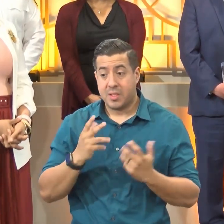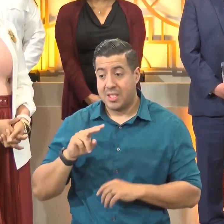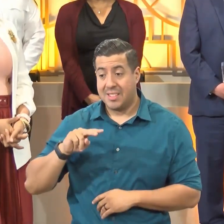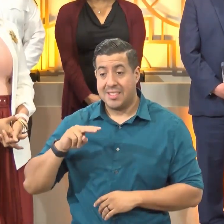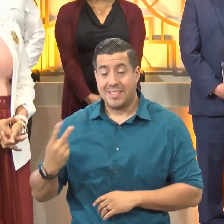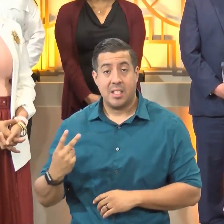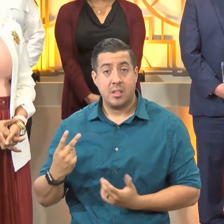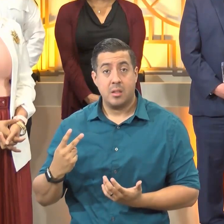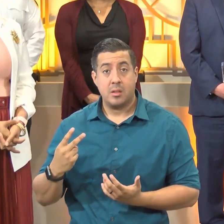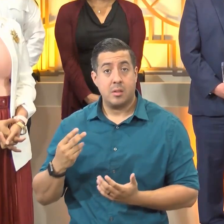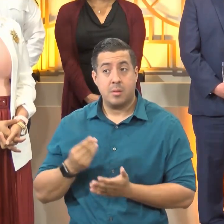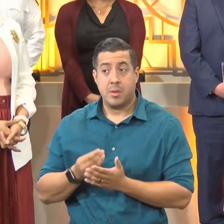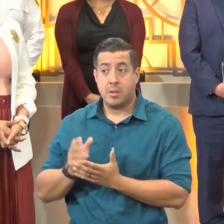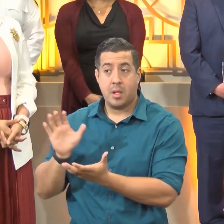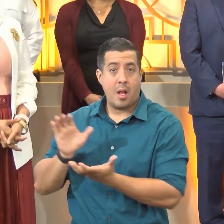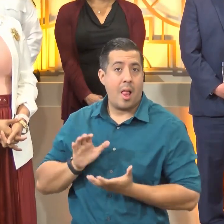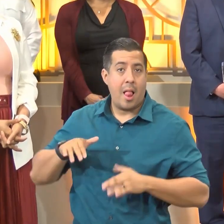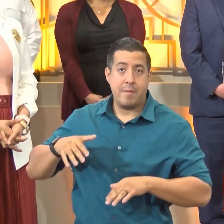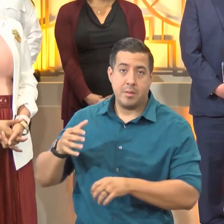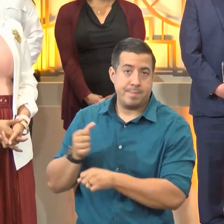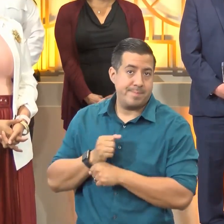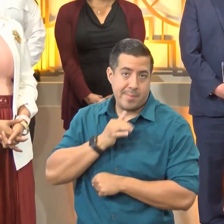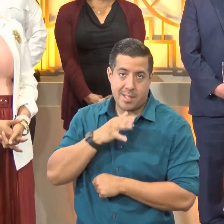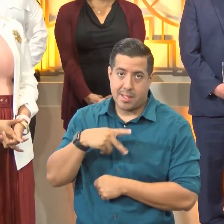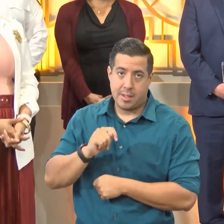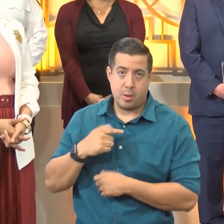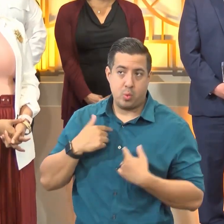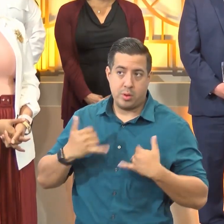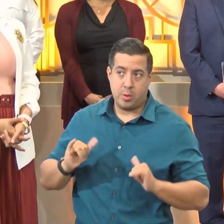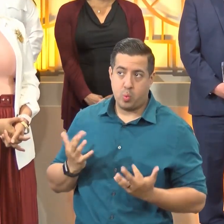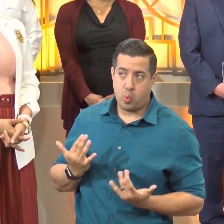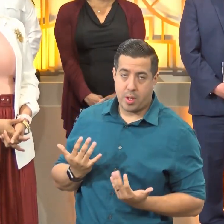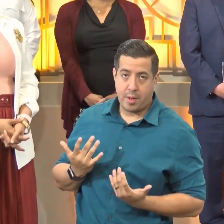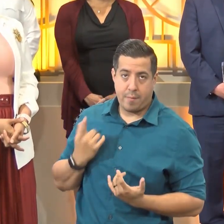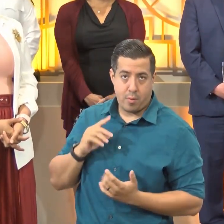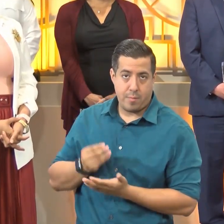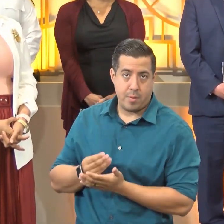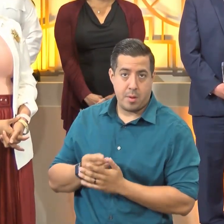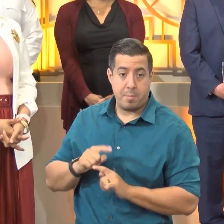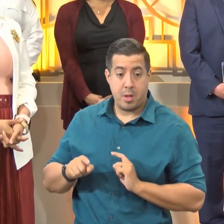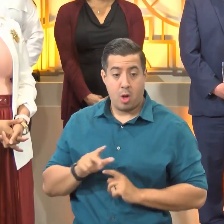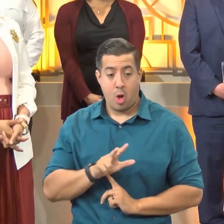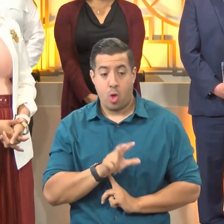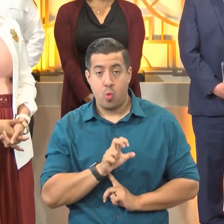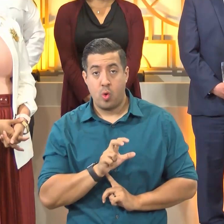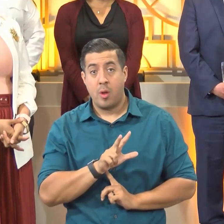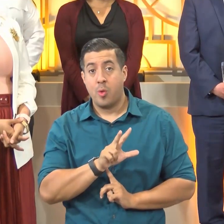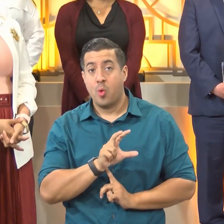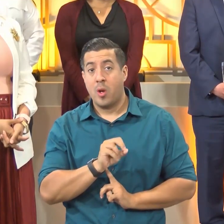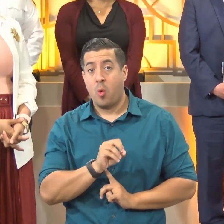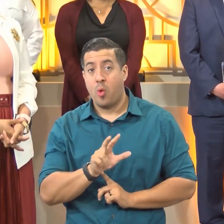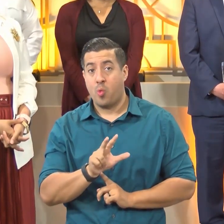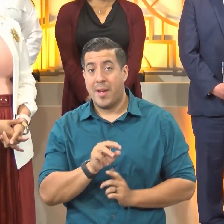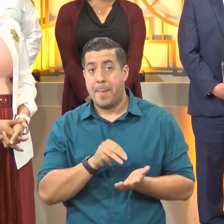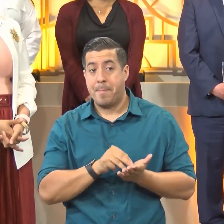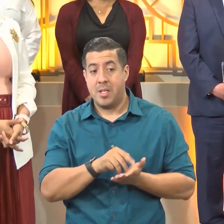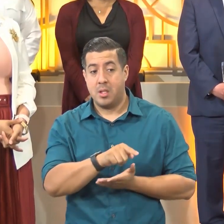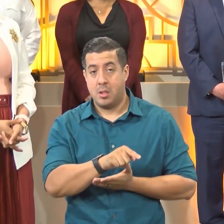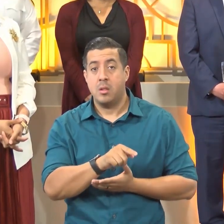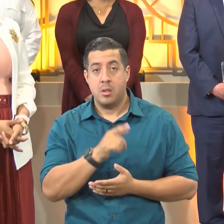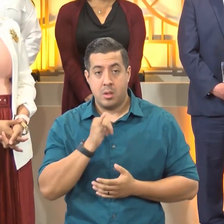has not been received, and we're waiting on that. But out of that 303 million, the